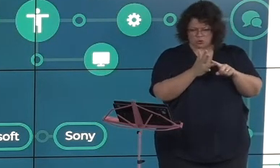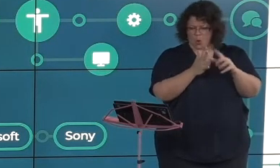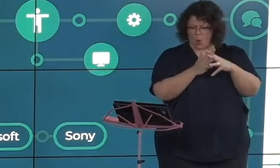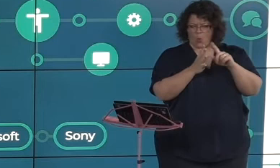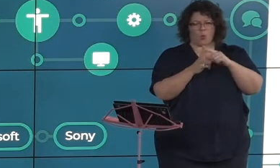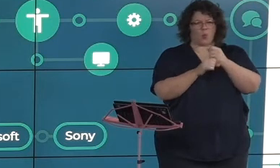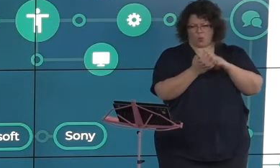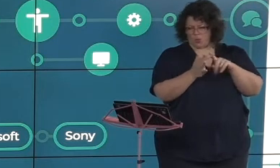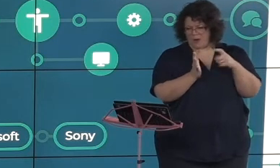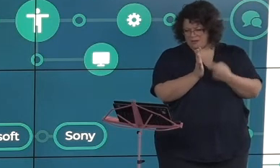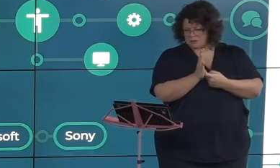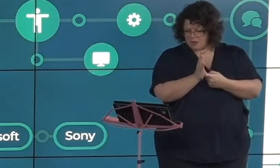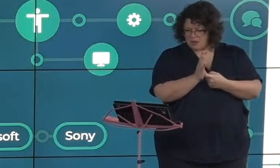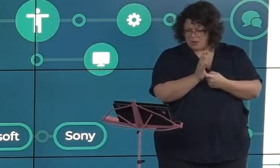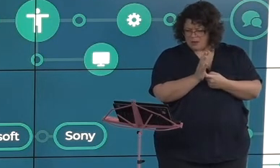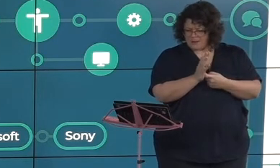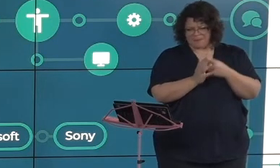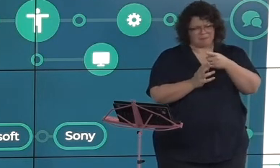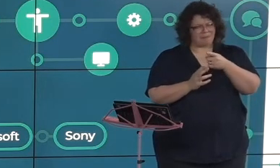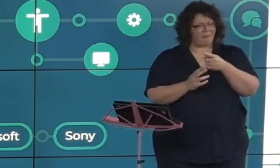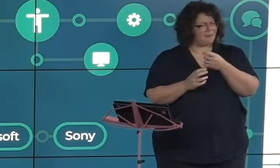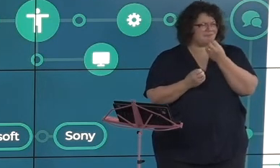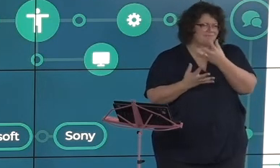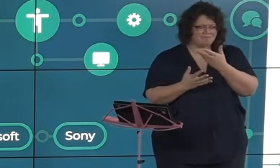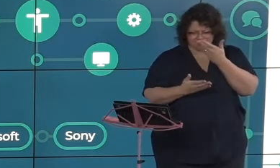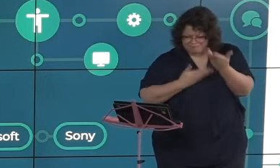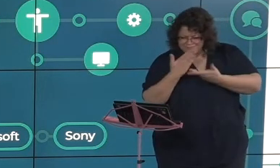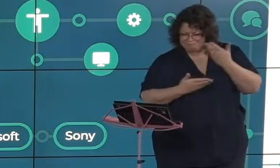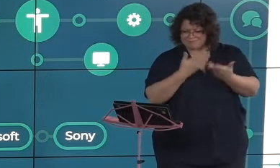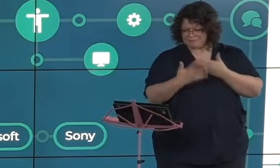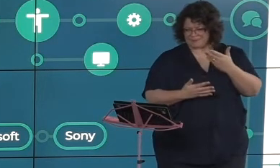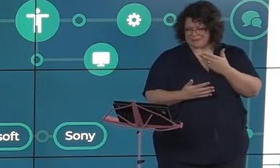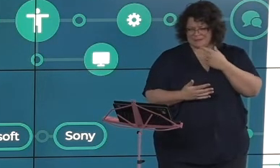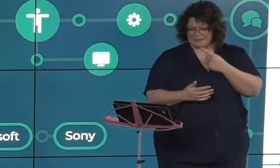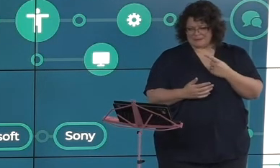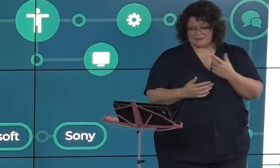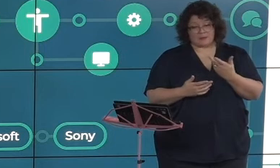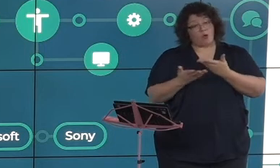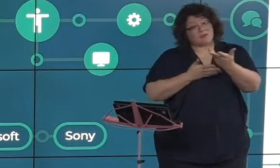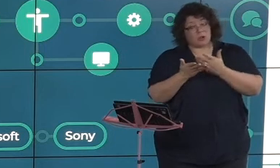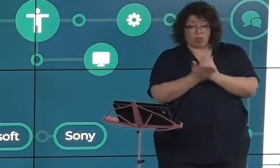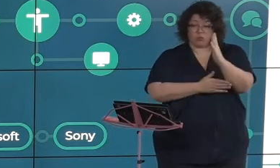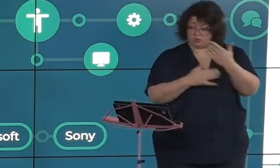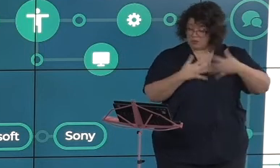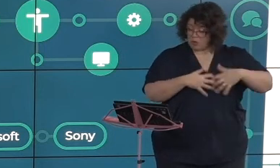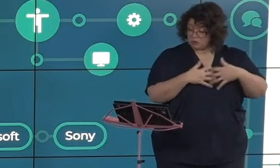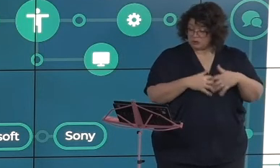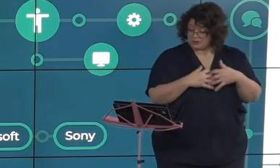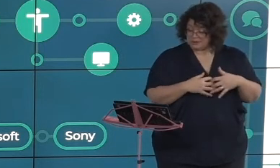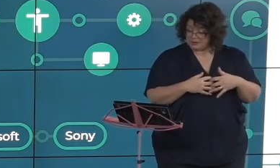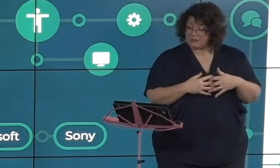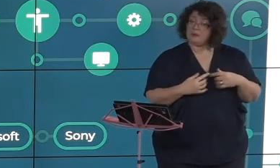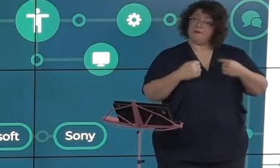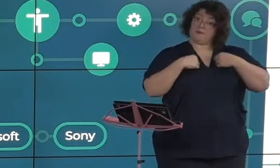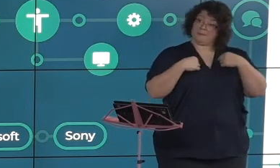conversation through technology. For me, accessibility and inclusion for all is about